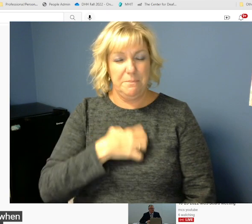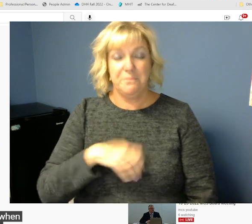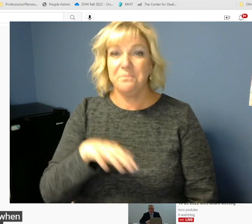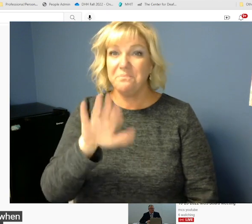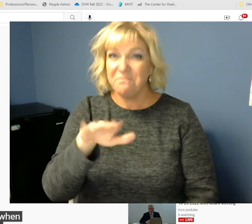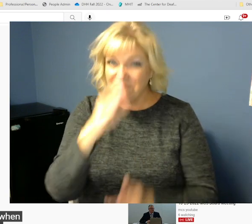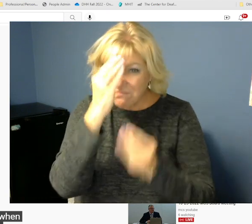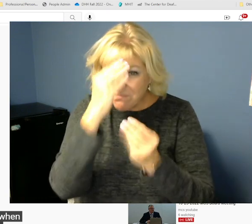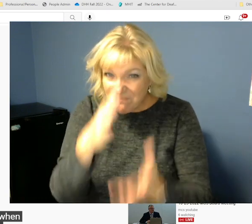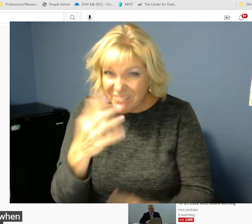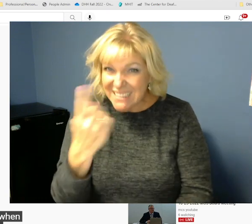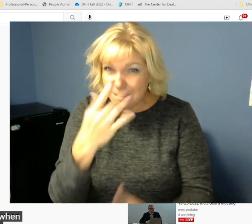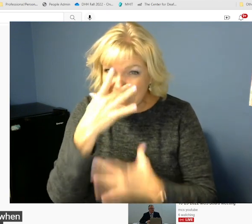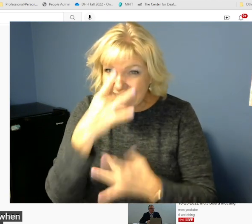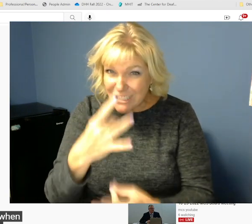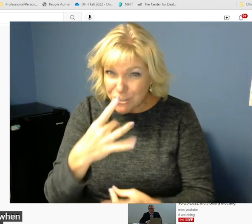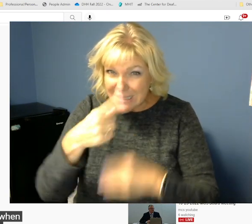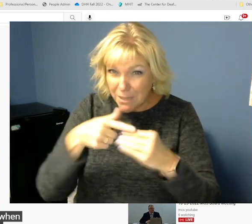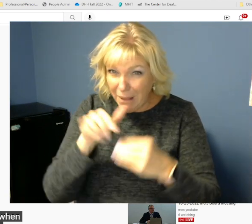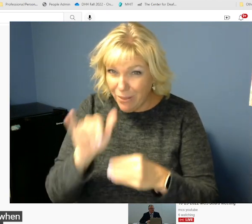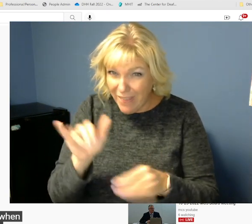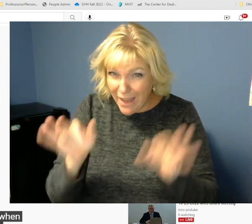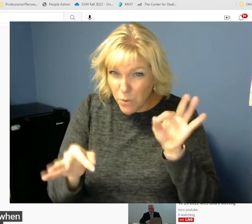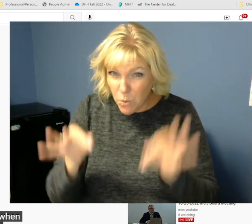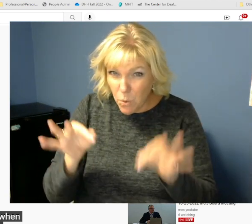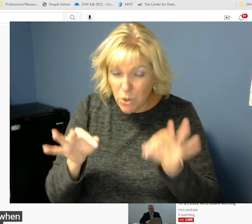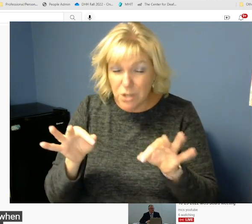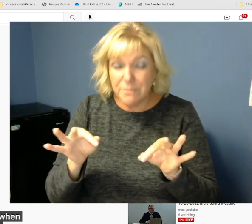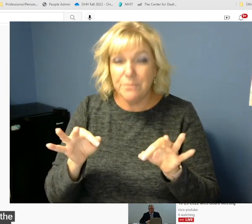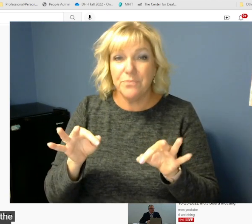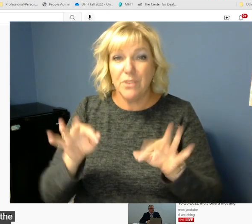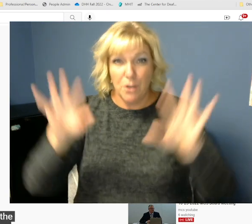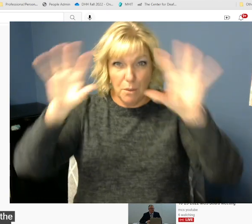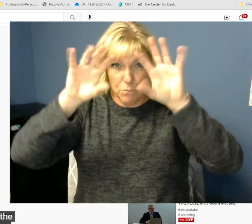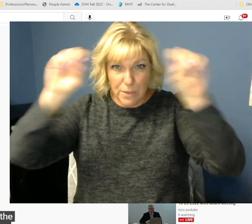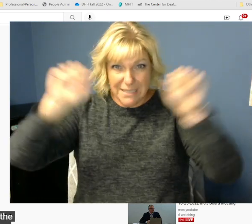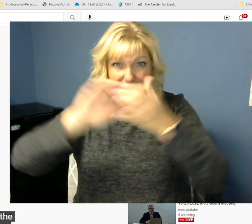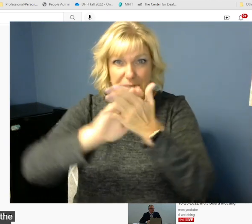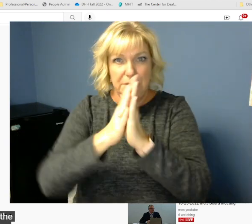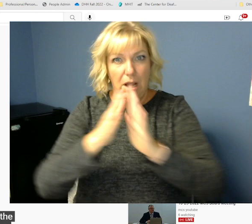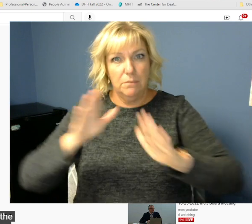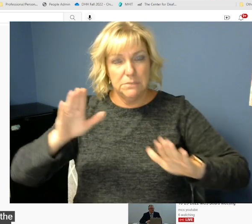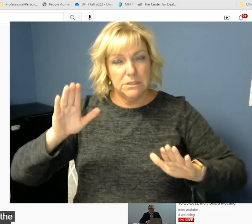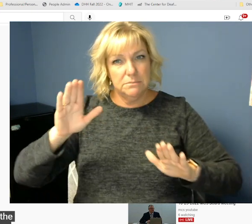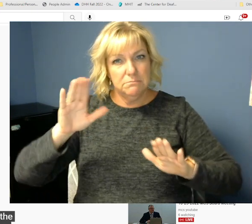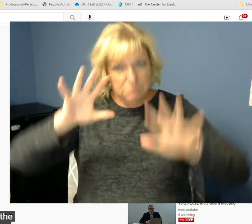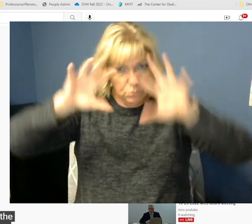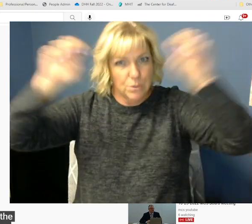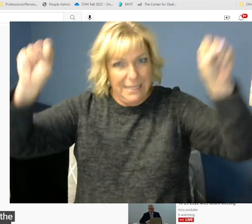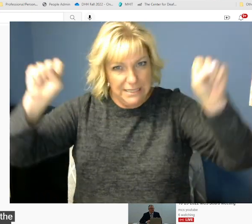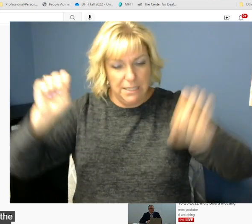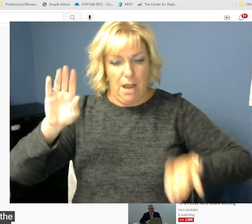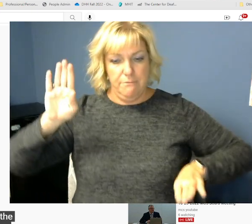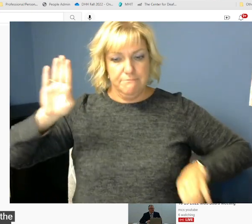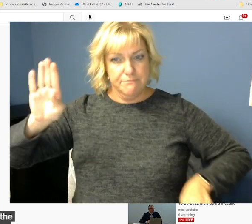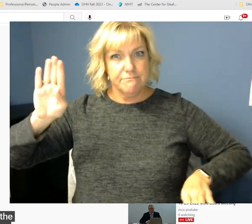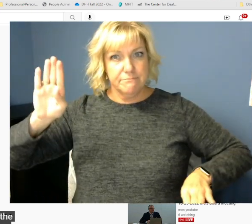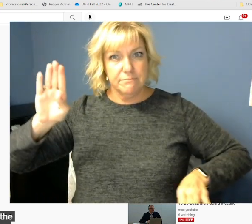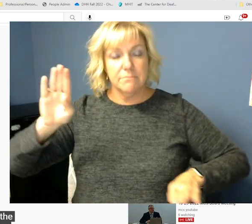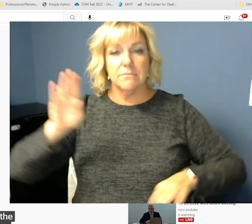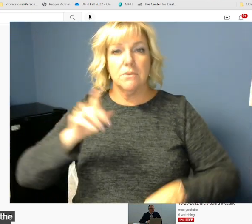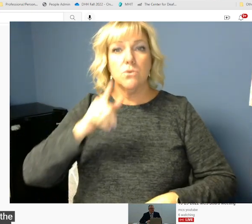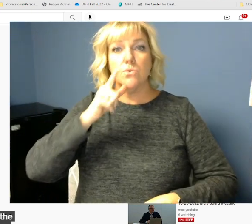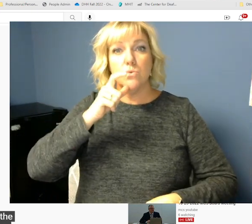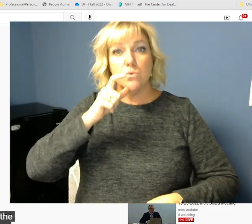Dred Scott case. When a president is sworn into office, it's the Chief Justice who swears